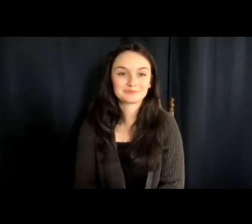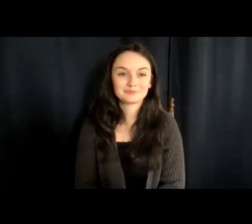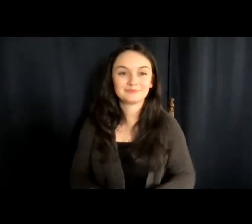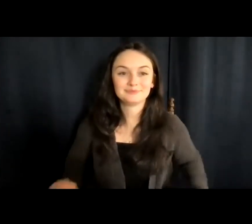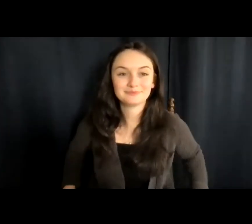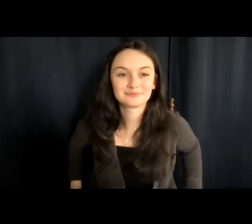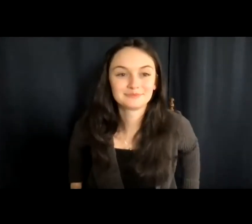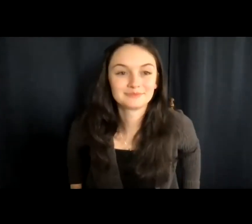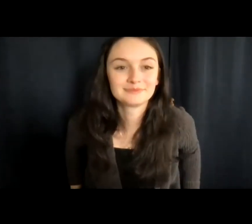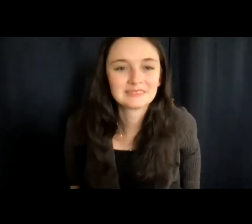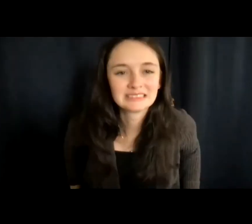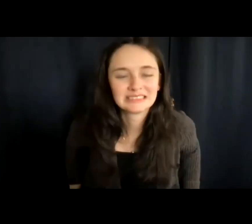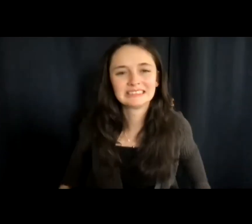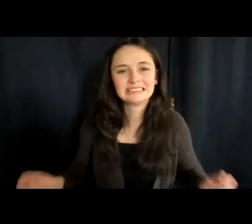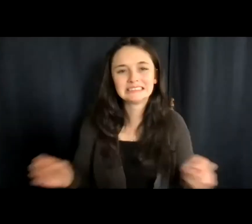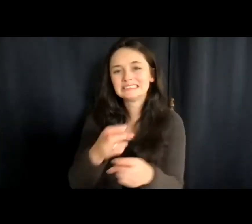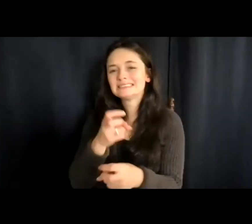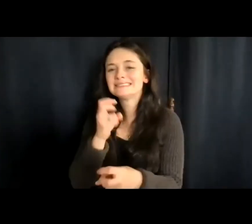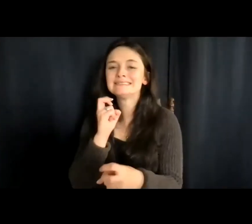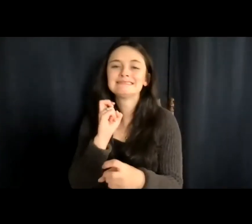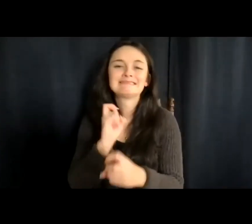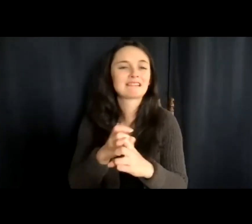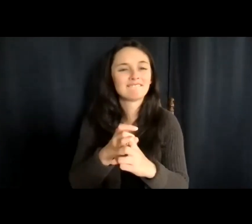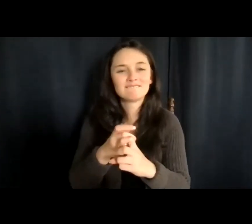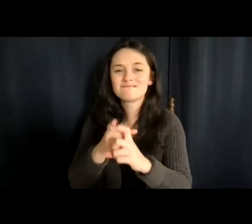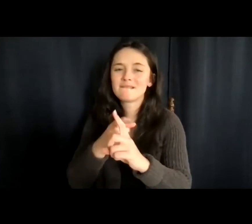Hard times hit rock bottom in